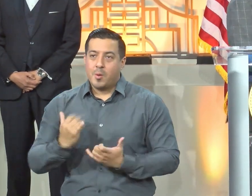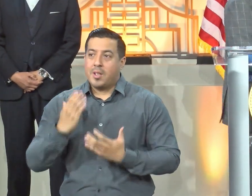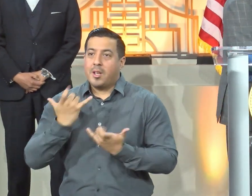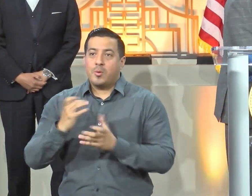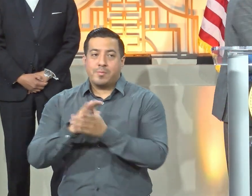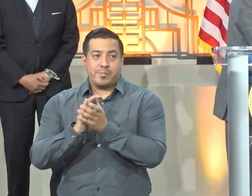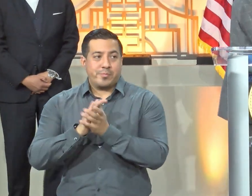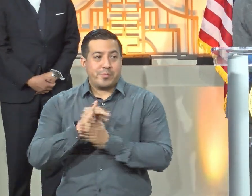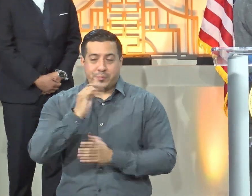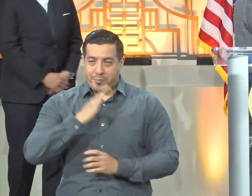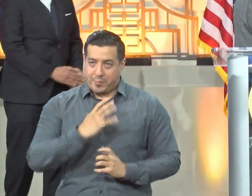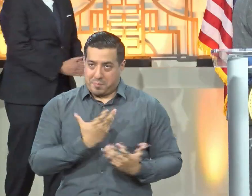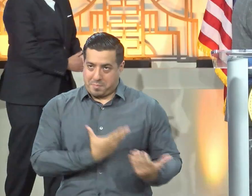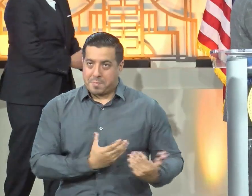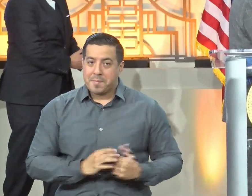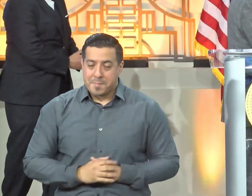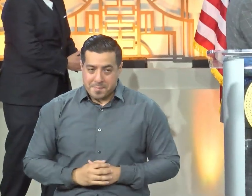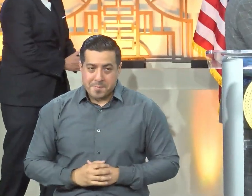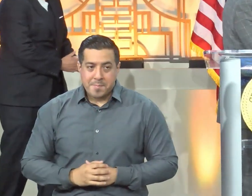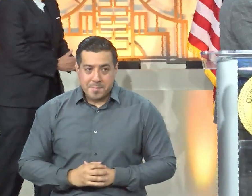acknowledging this guy.